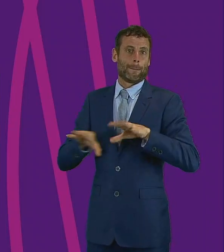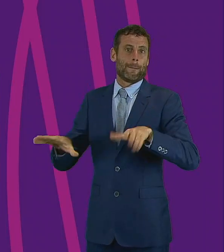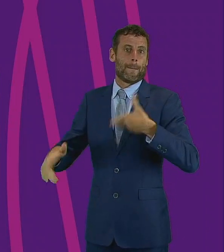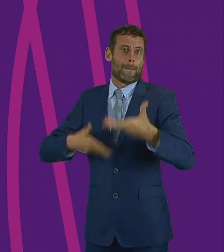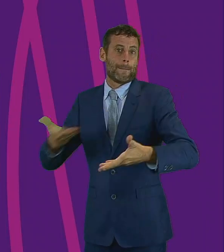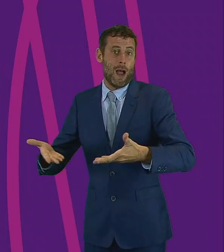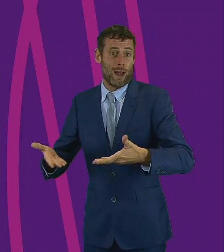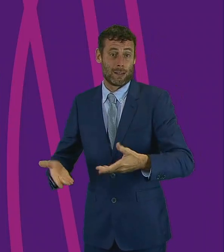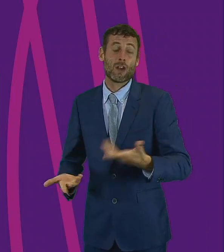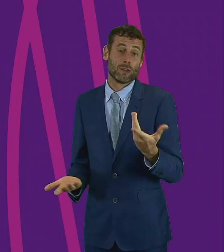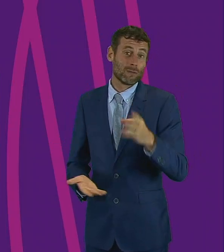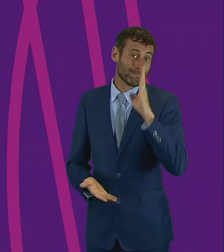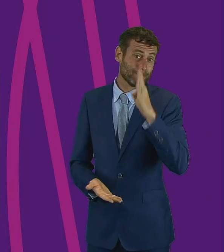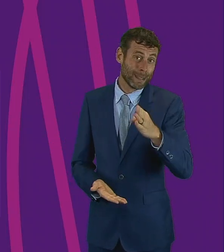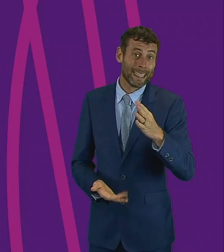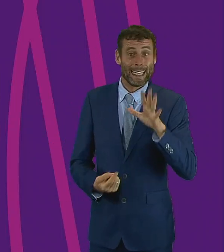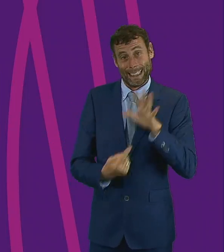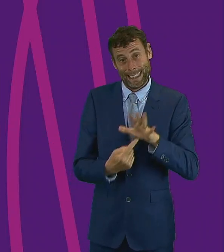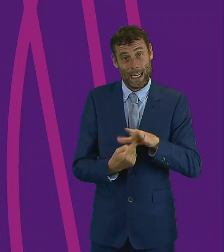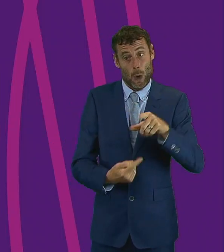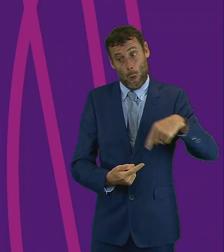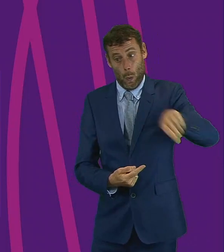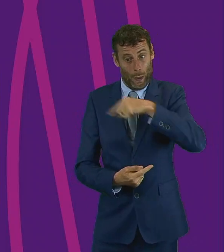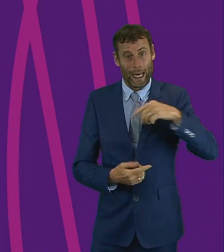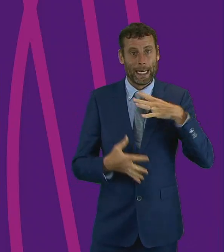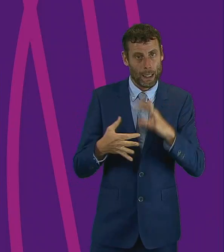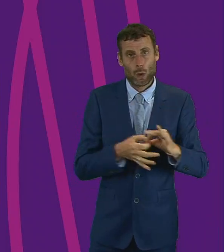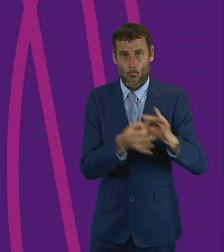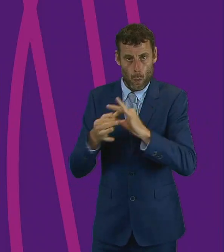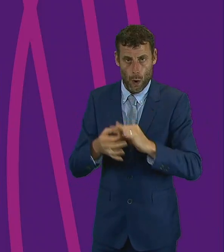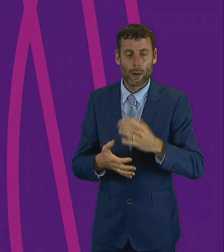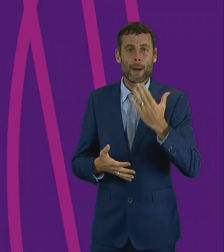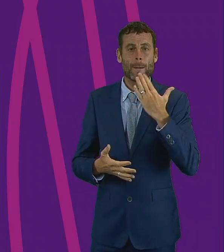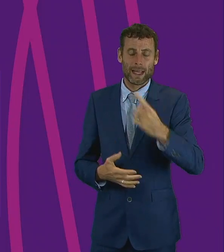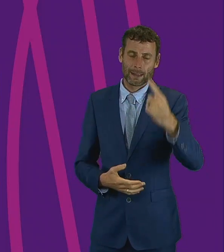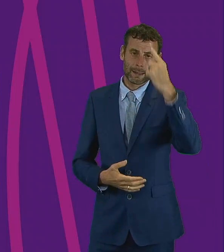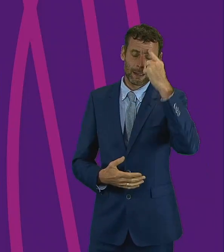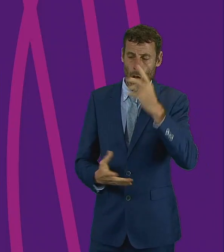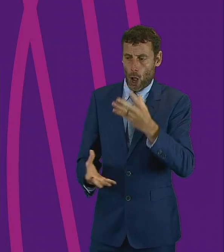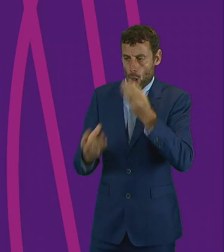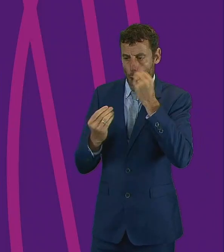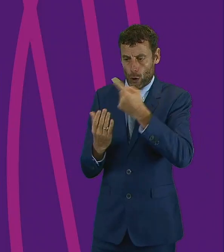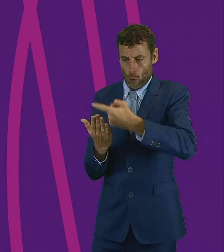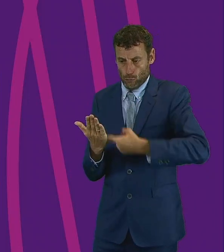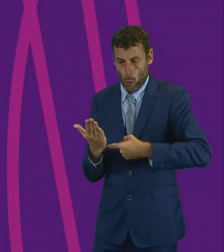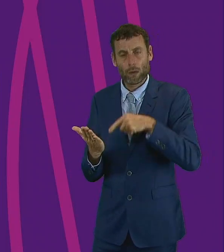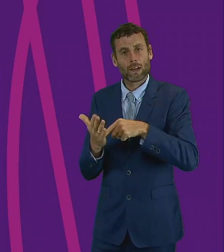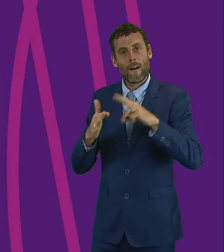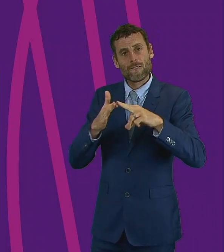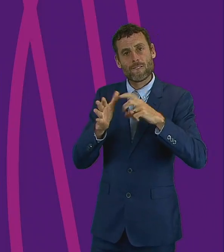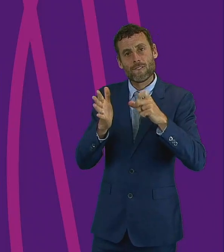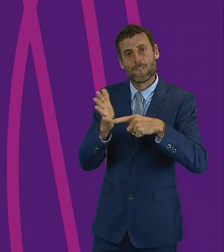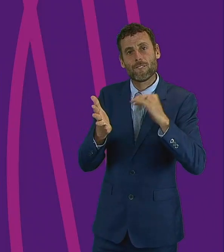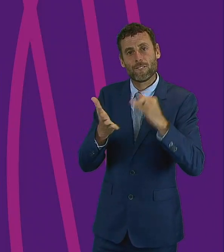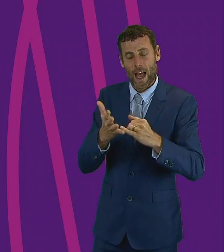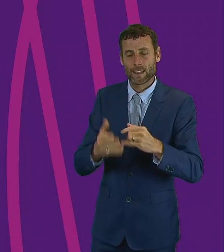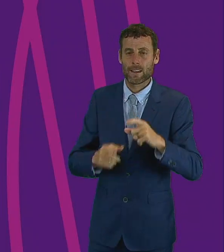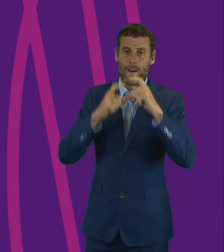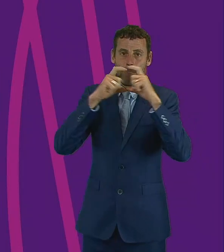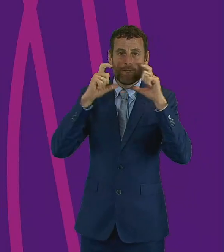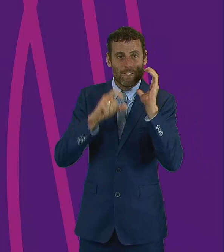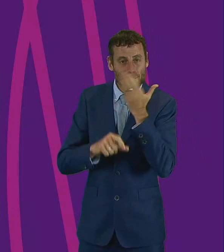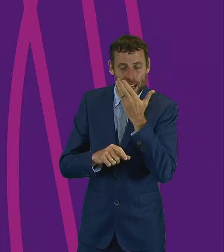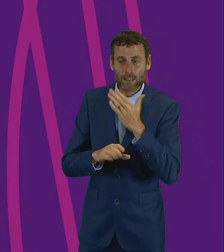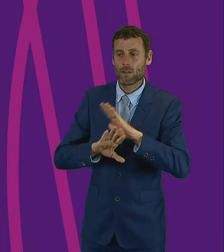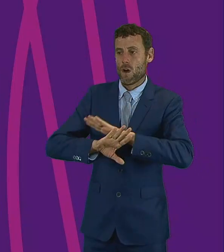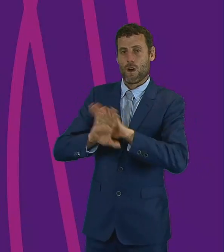things. So please make sure you are aware of what the rules are and stick to them, and follow the facts rules. Face coverings, avoid crowded places,